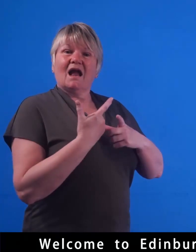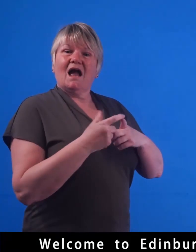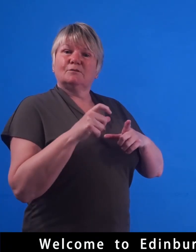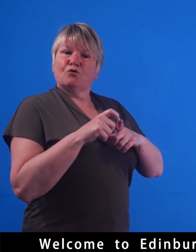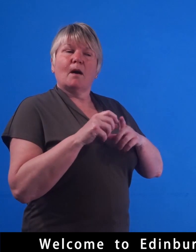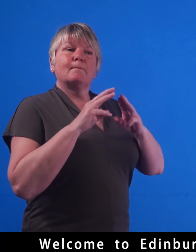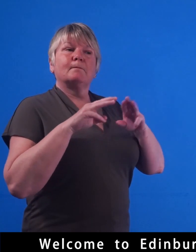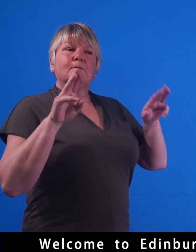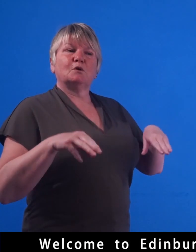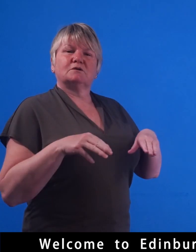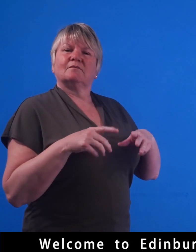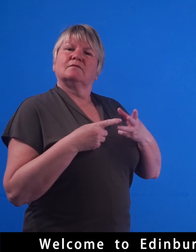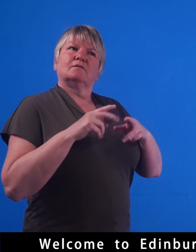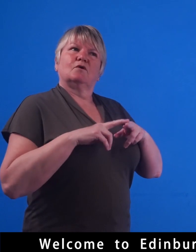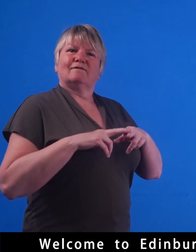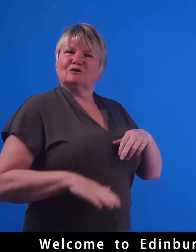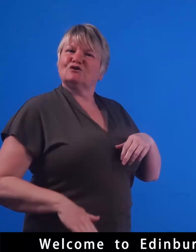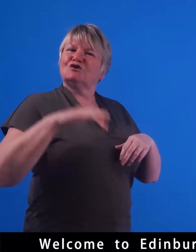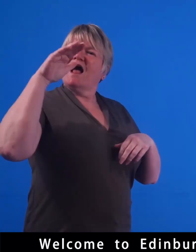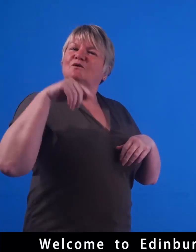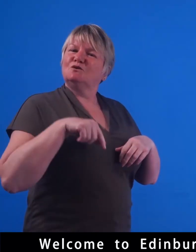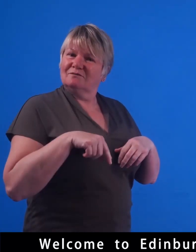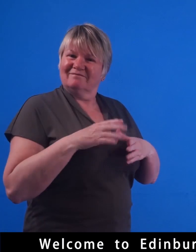Welcome to Edinburgh's Museum of Childhood.